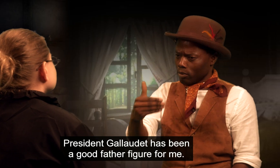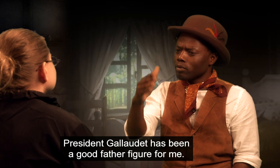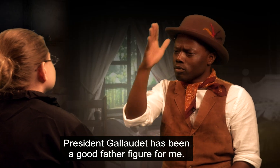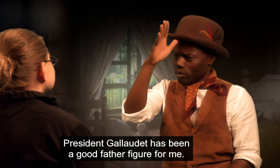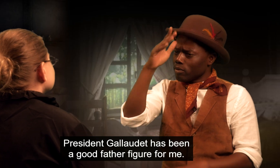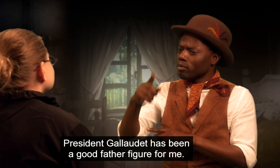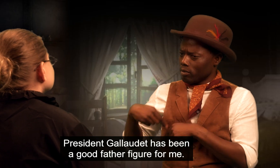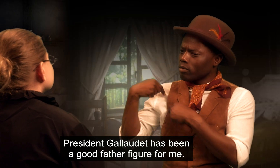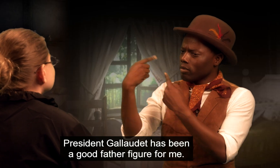good father figure for me.